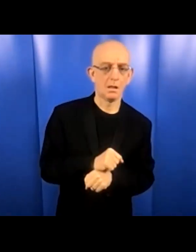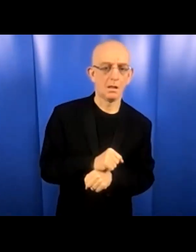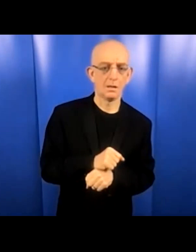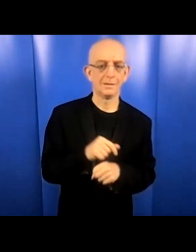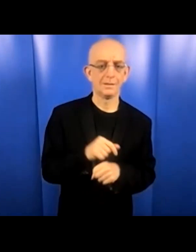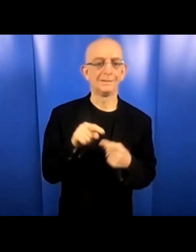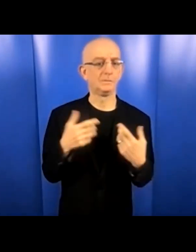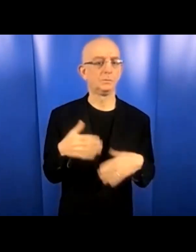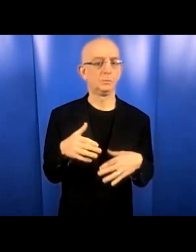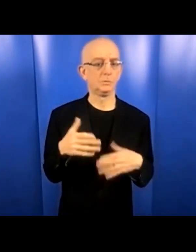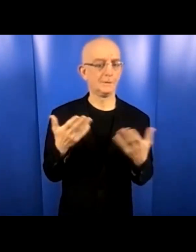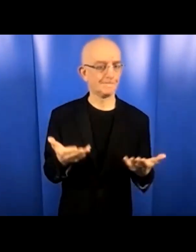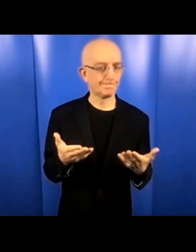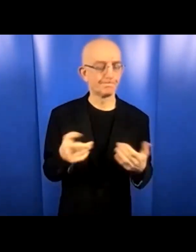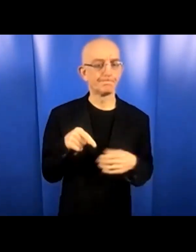for